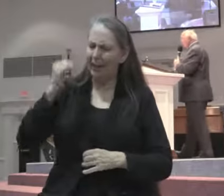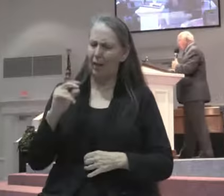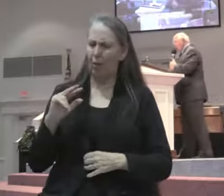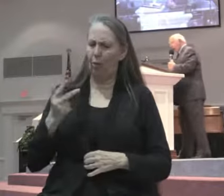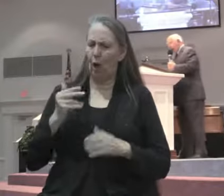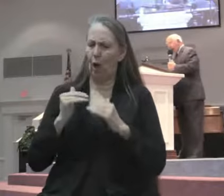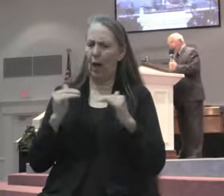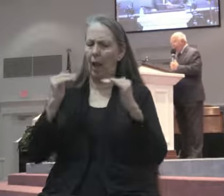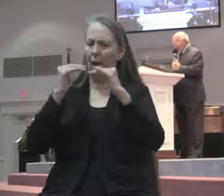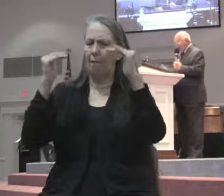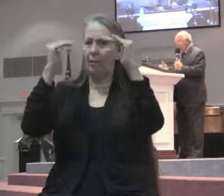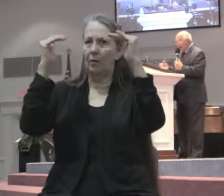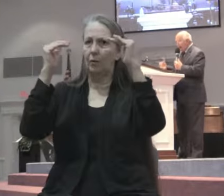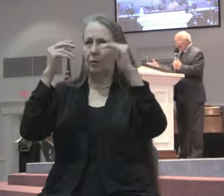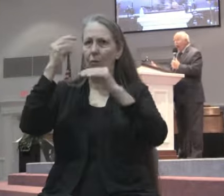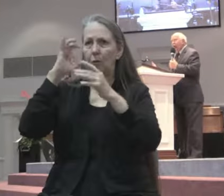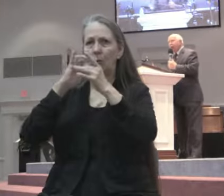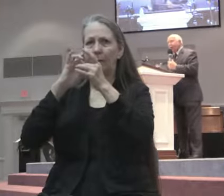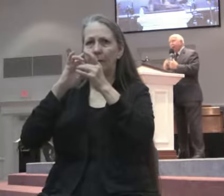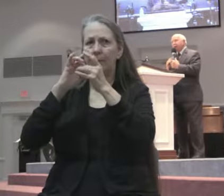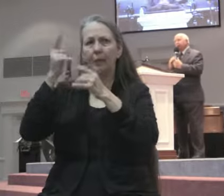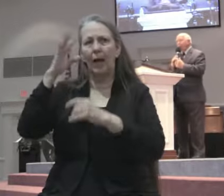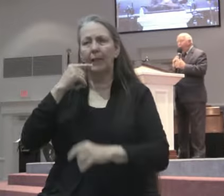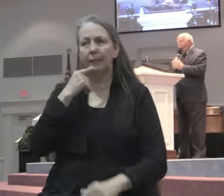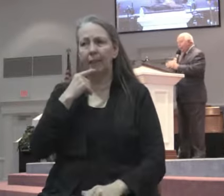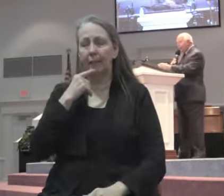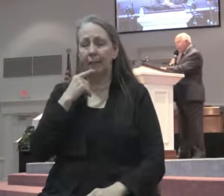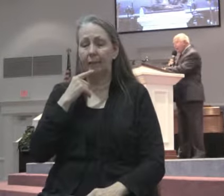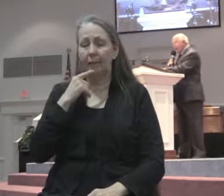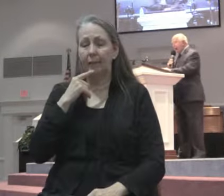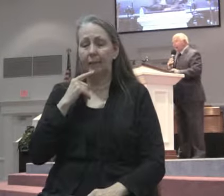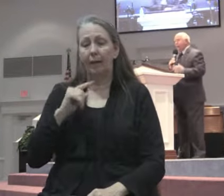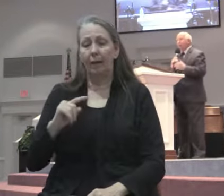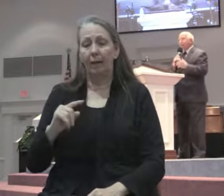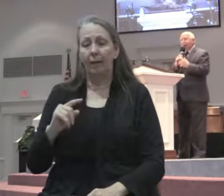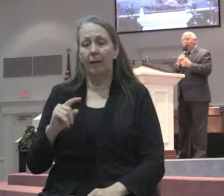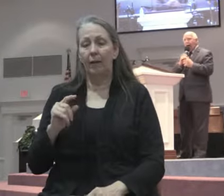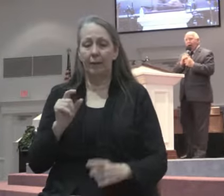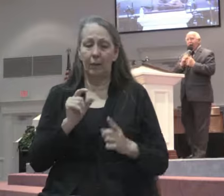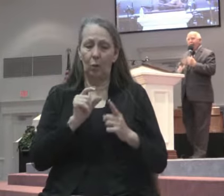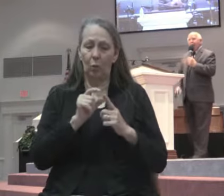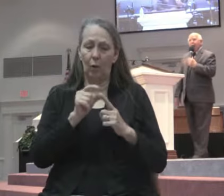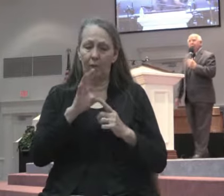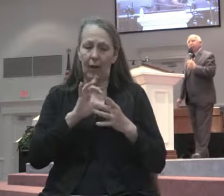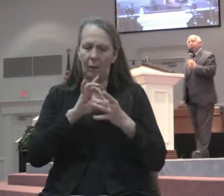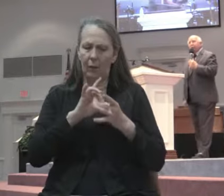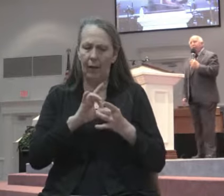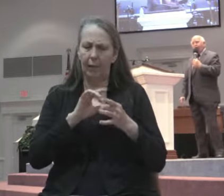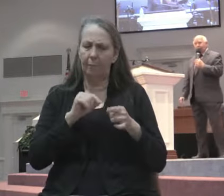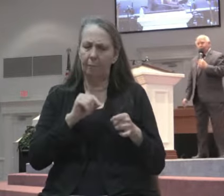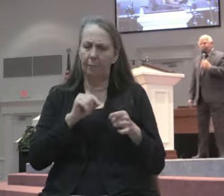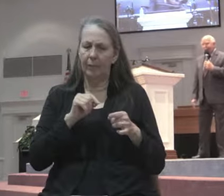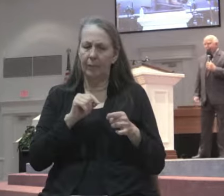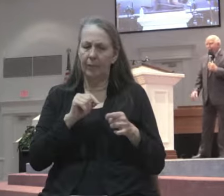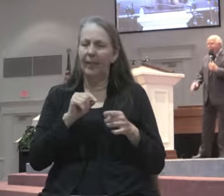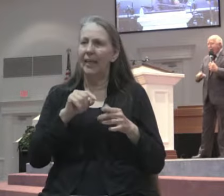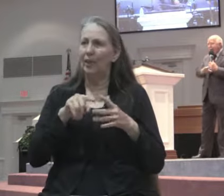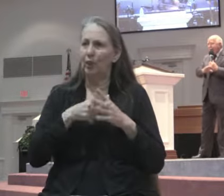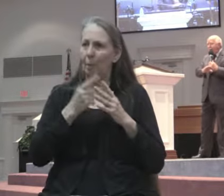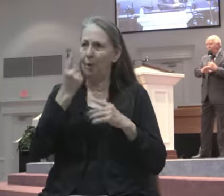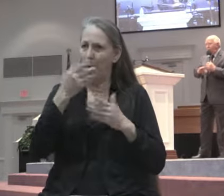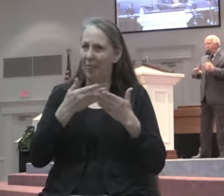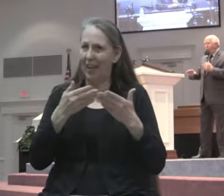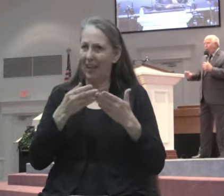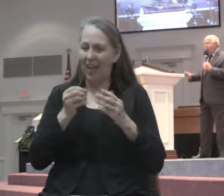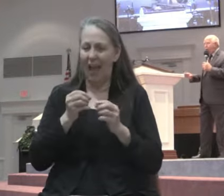level relationship, he started off with one thing in the Word of God, and it began to grow. And I